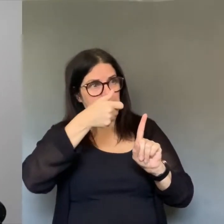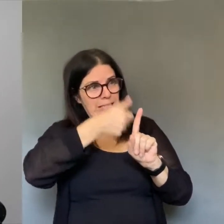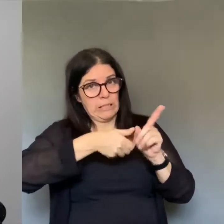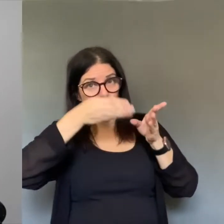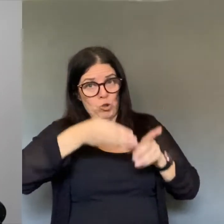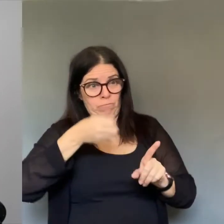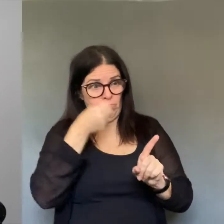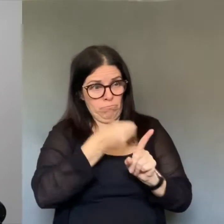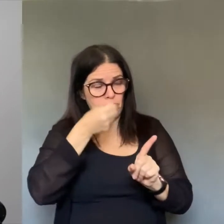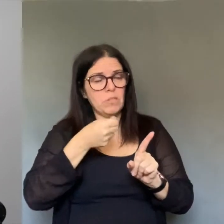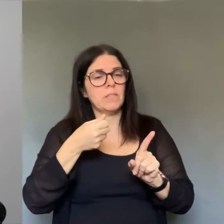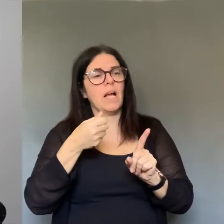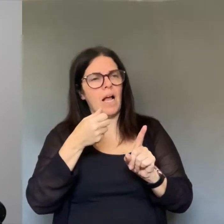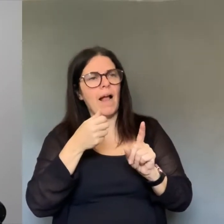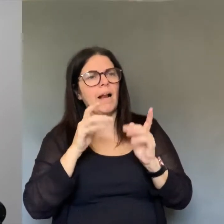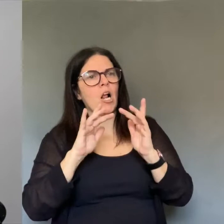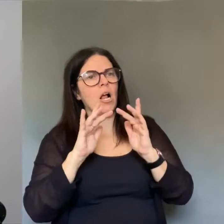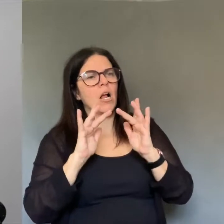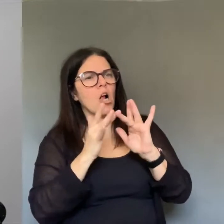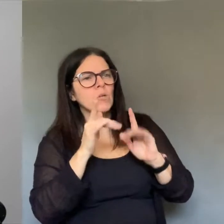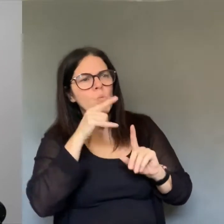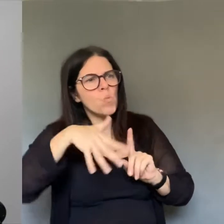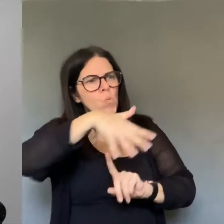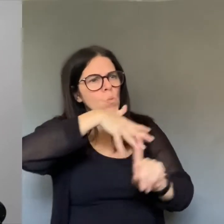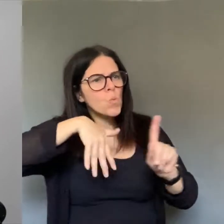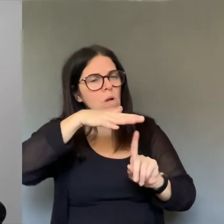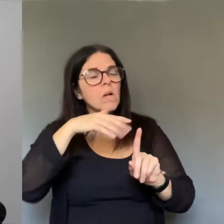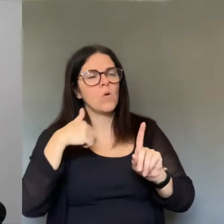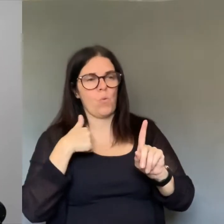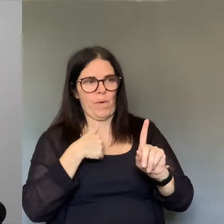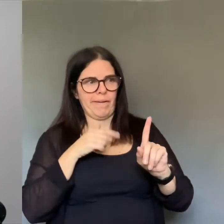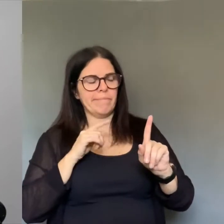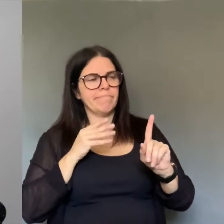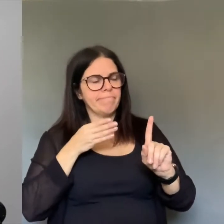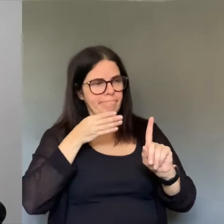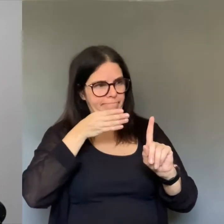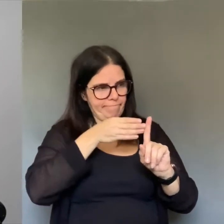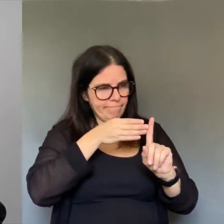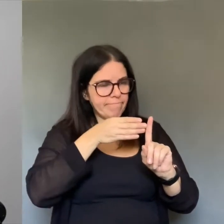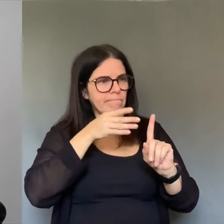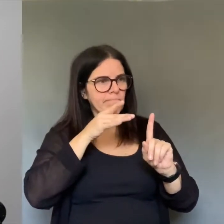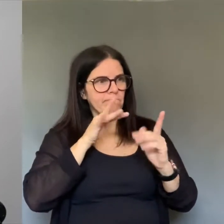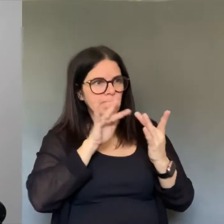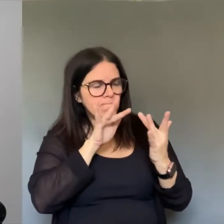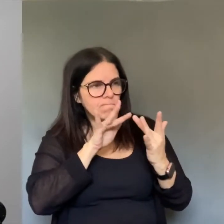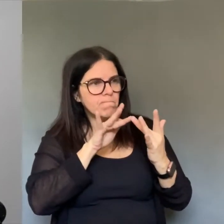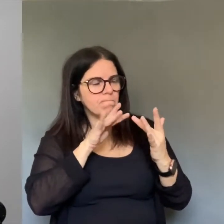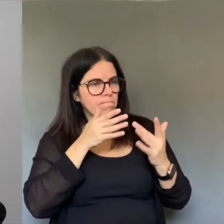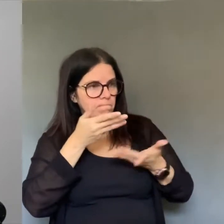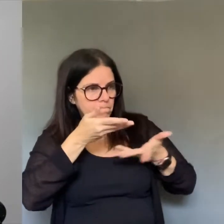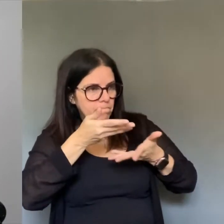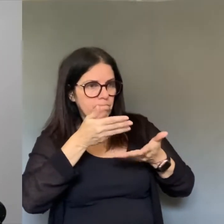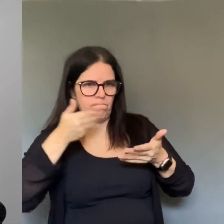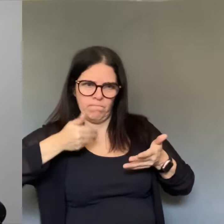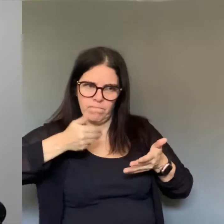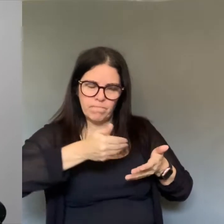and taking care of this? So when we are talking about case and contact management, every positive case in the community, we are